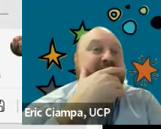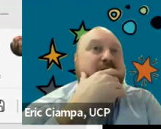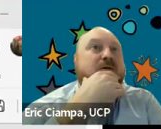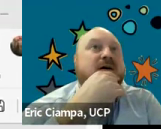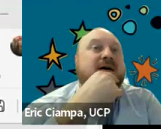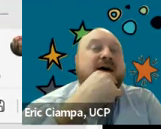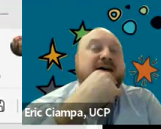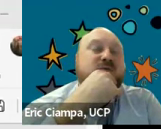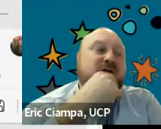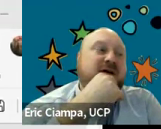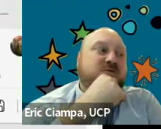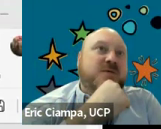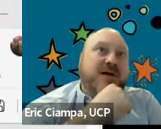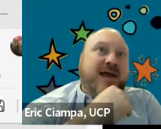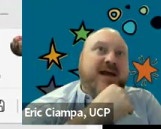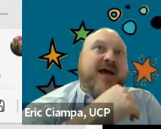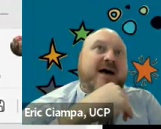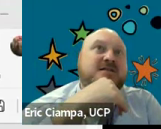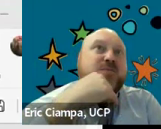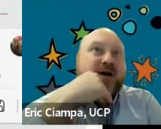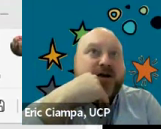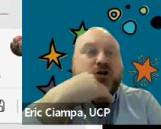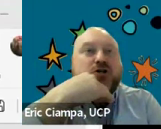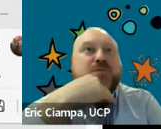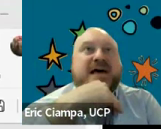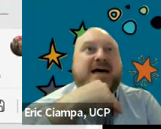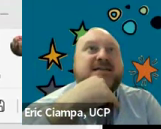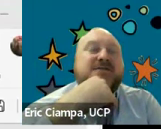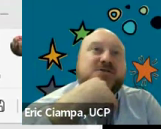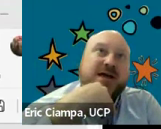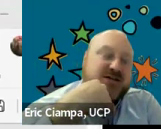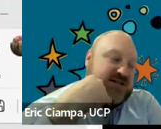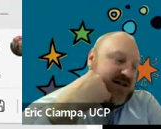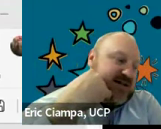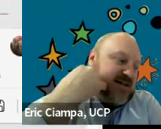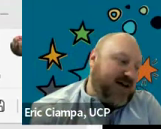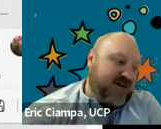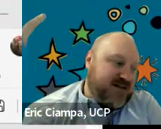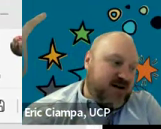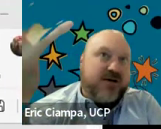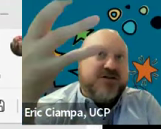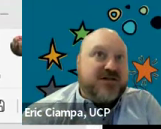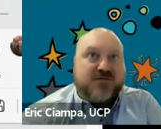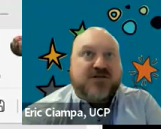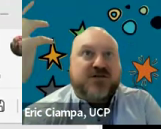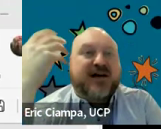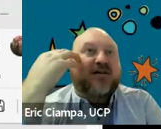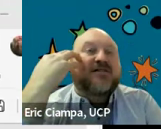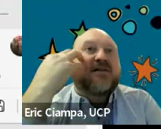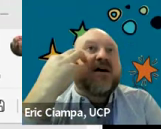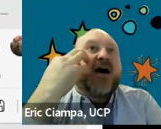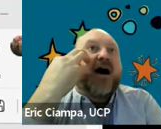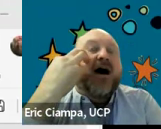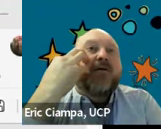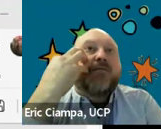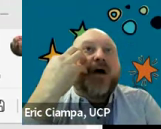than that. So as we're communicating as provider groups, as individual agencies, as advocacy coalitions, as regional